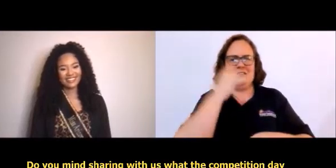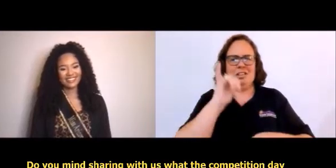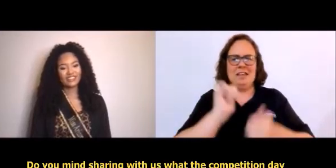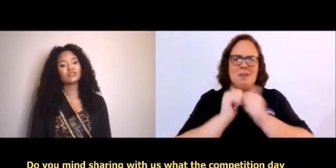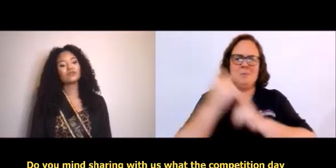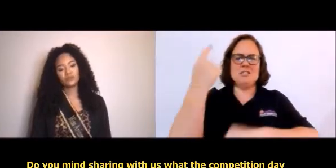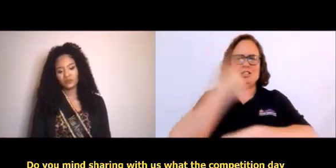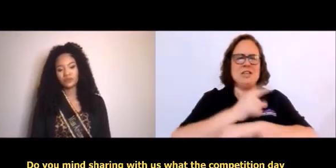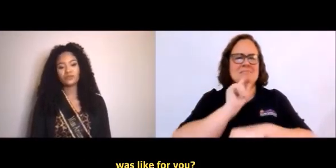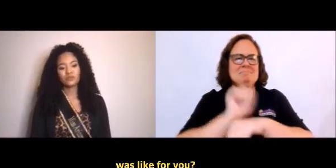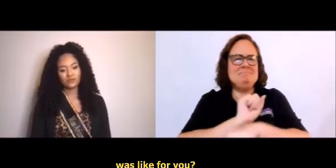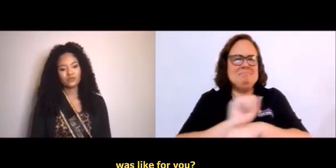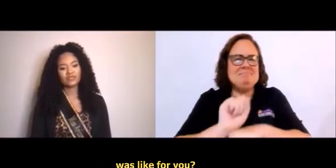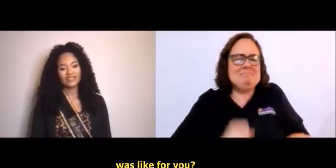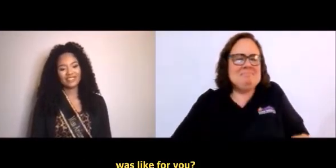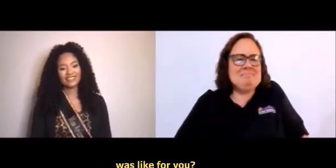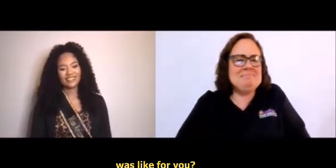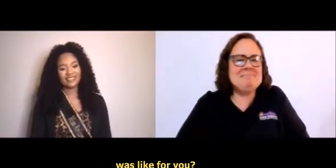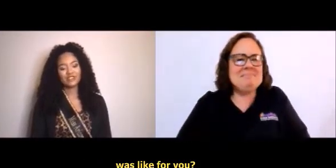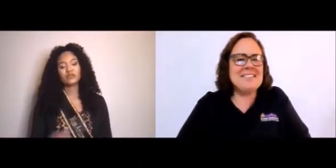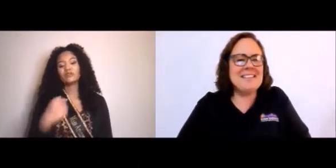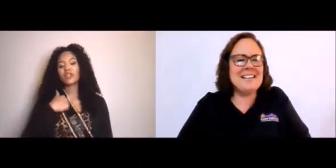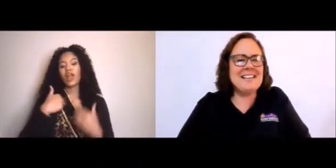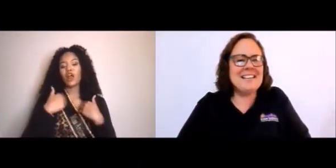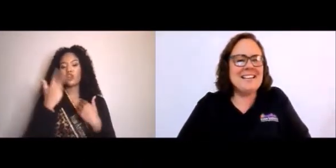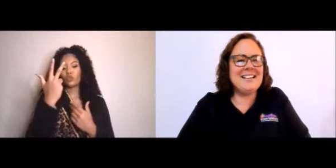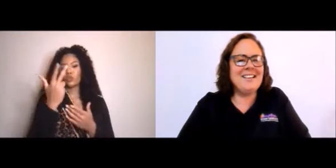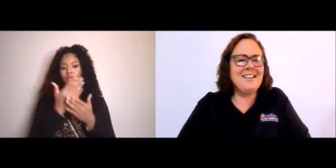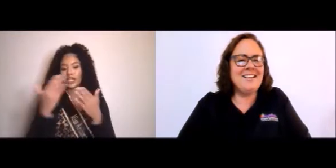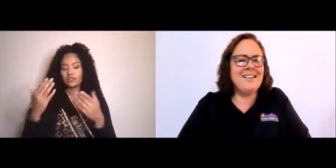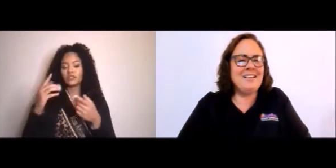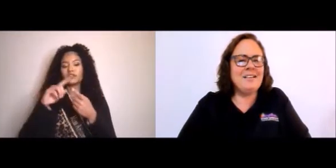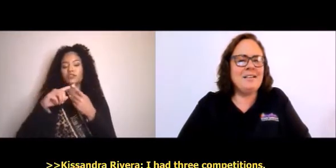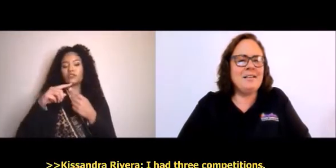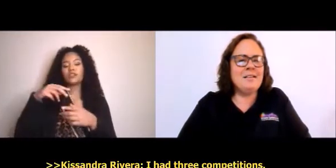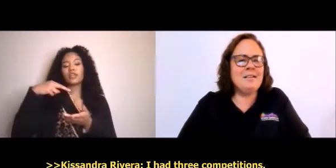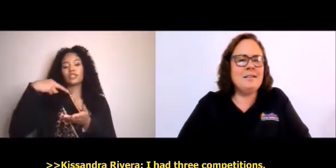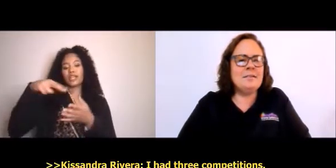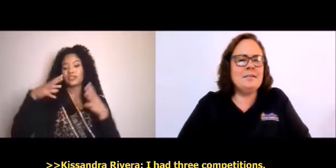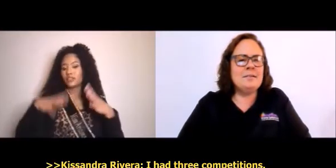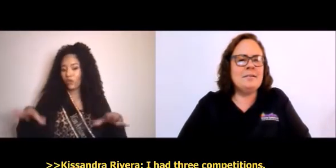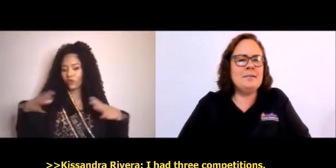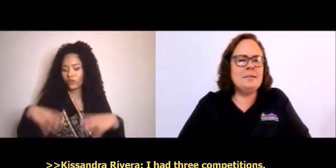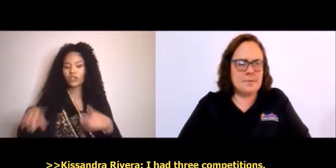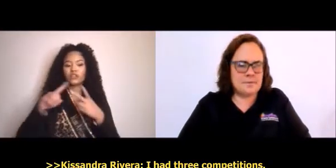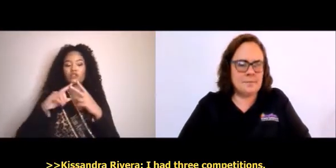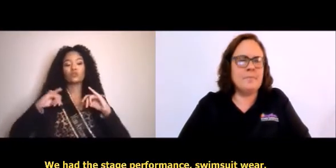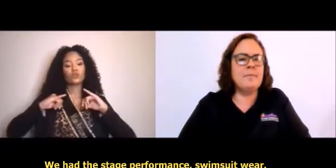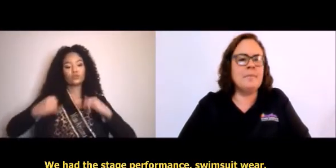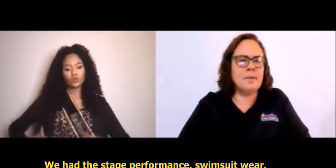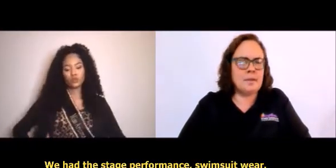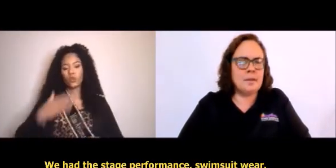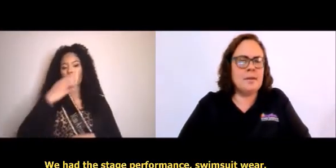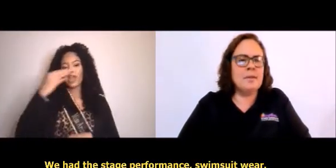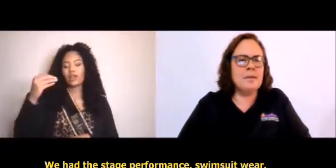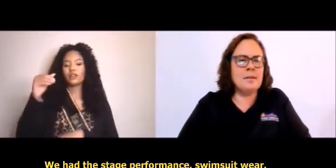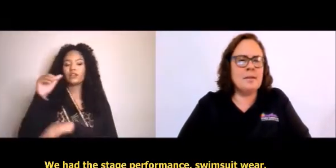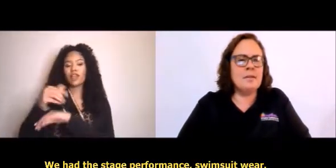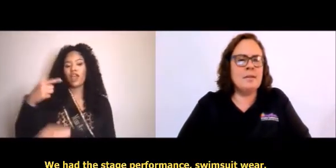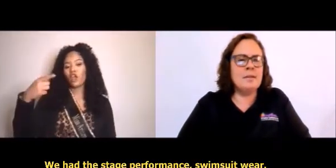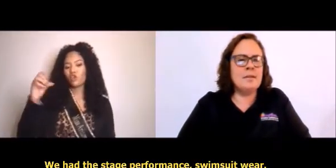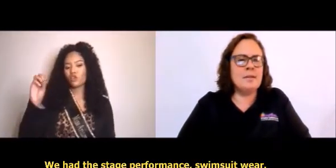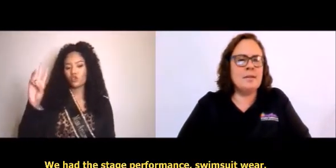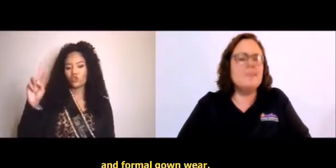what the competition day was like for you? I had 3 competitions. We had the stage